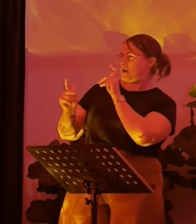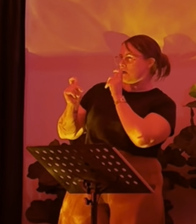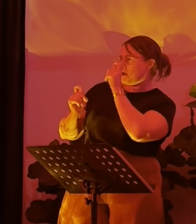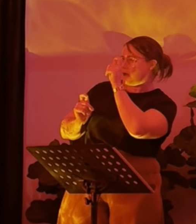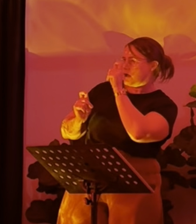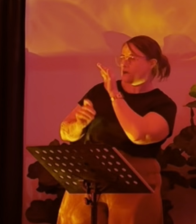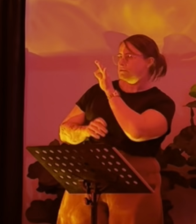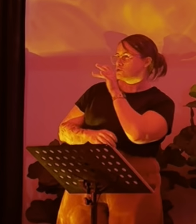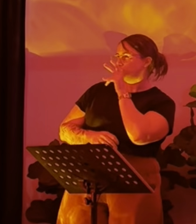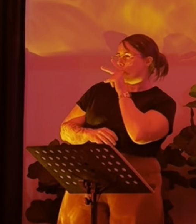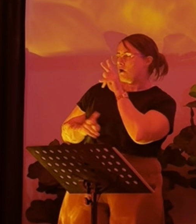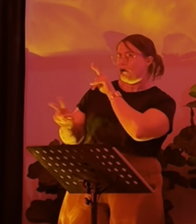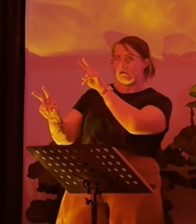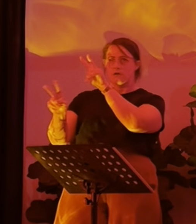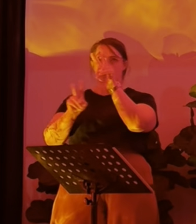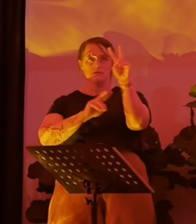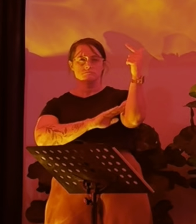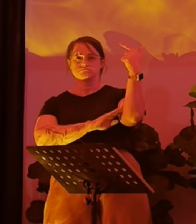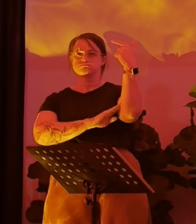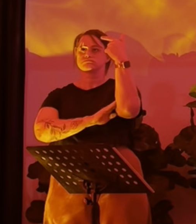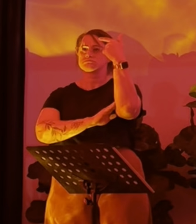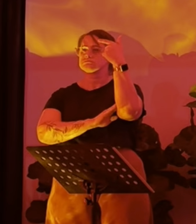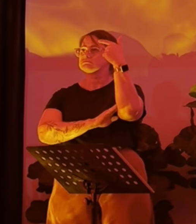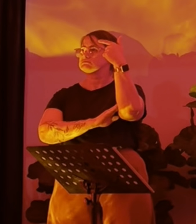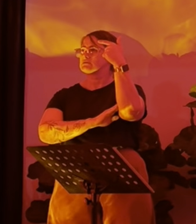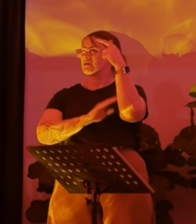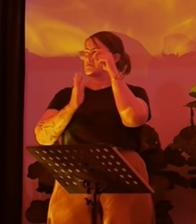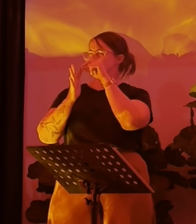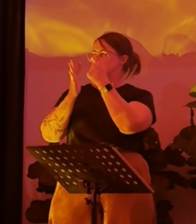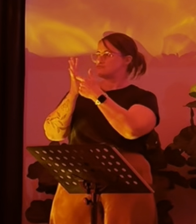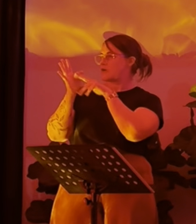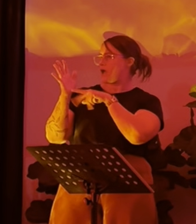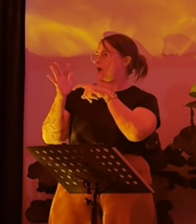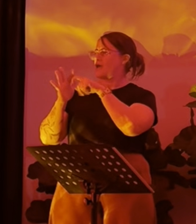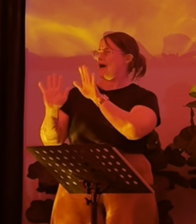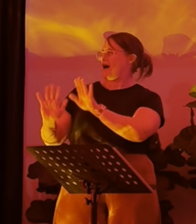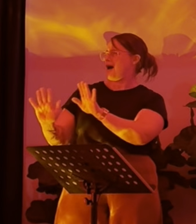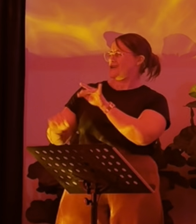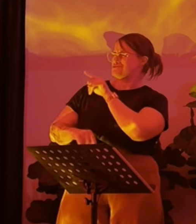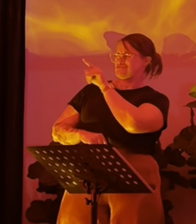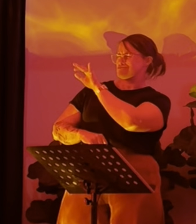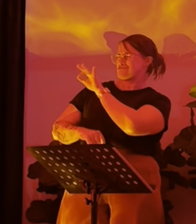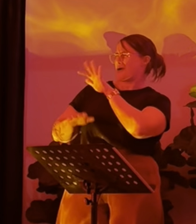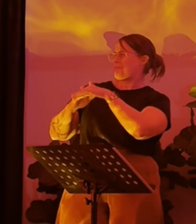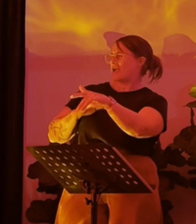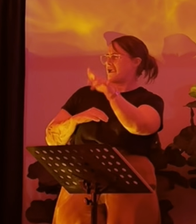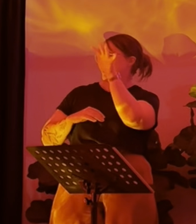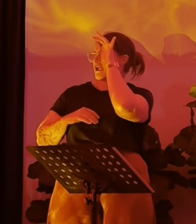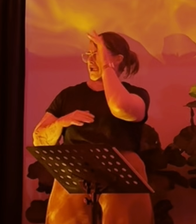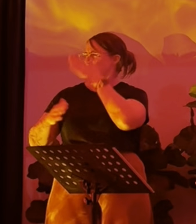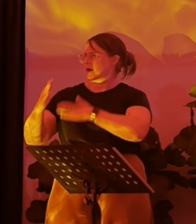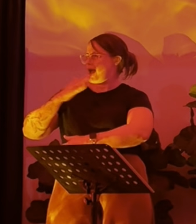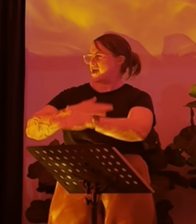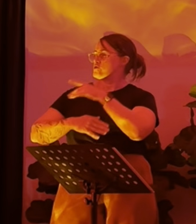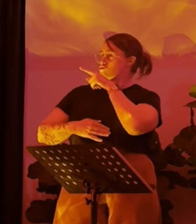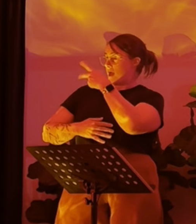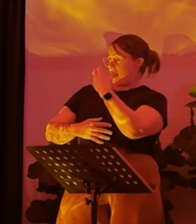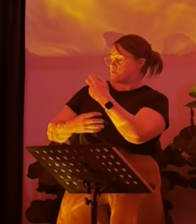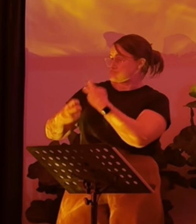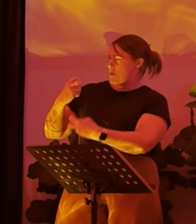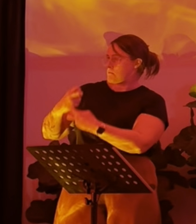you. I look around for cameras, is this a prank for a couple views? But nah, you ain't like that. You ain't about to clout. You're the type that if there's a problem, let's